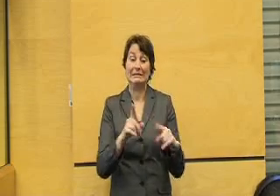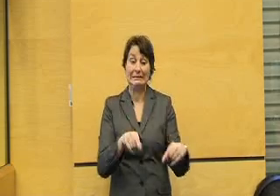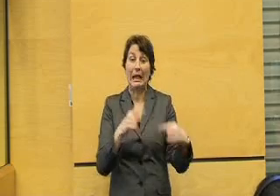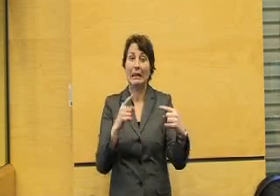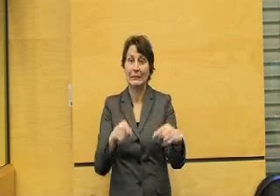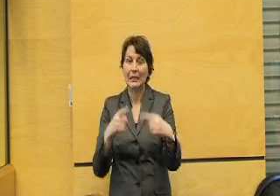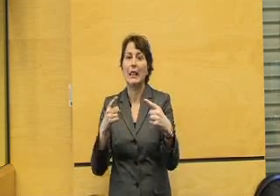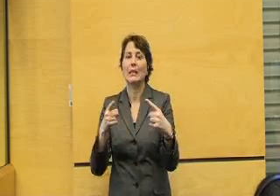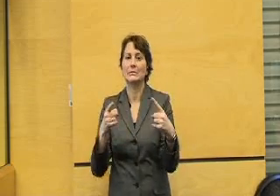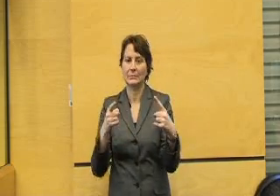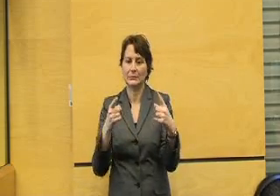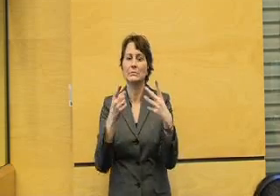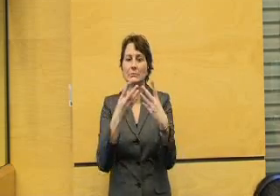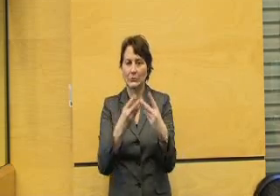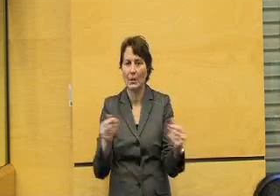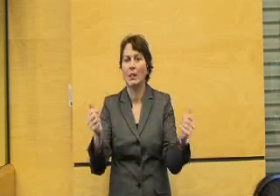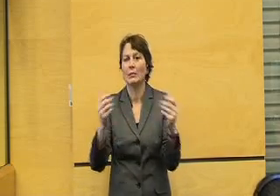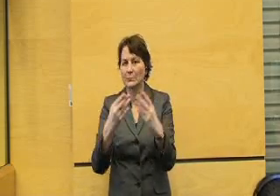within Thailand.